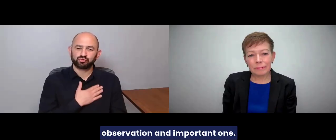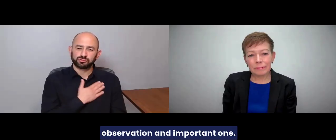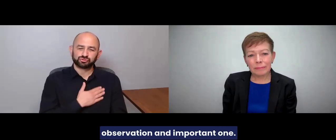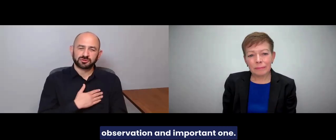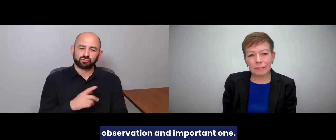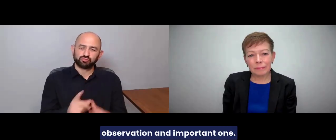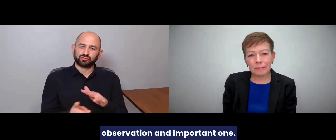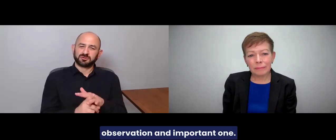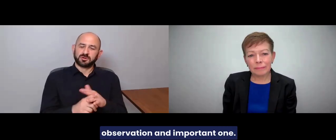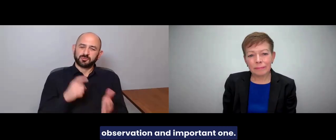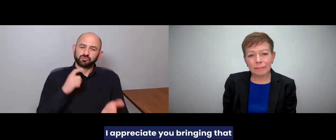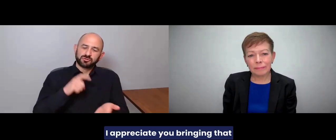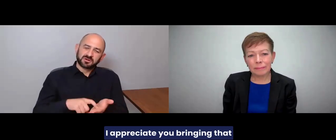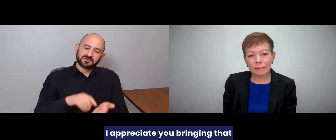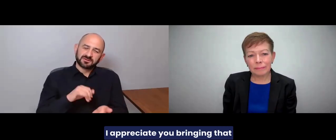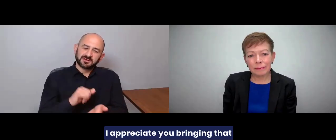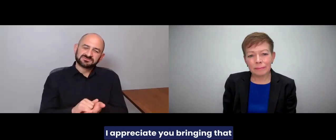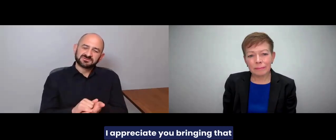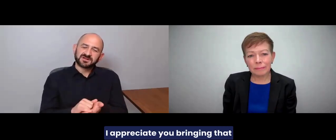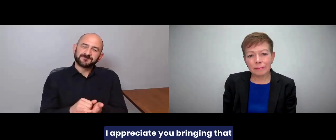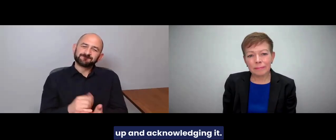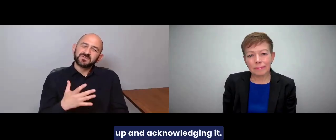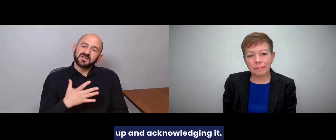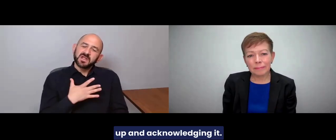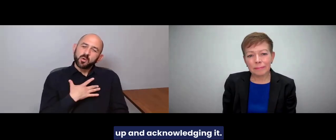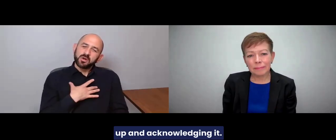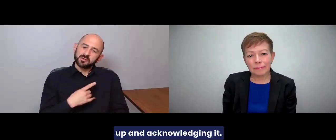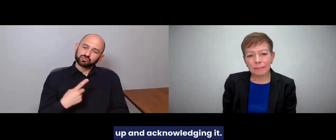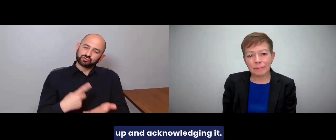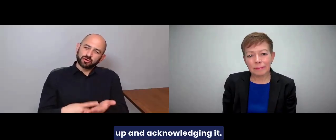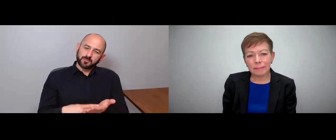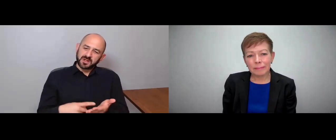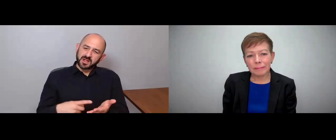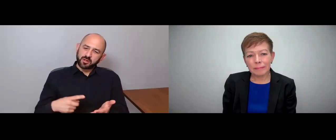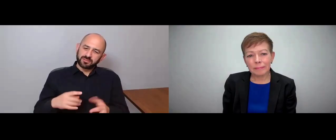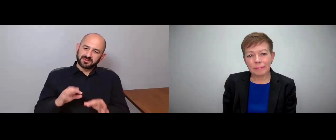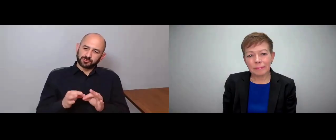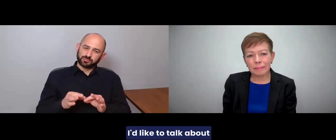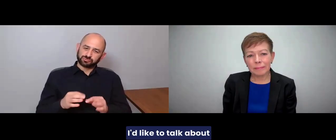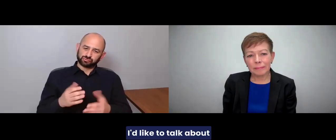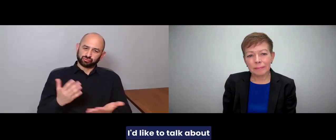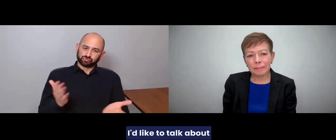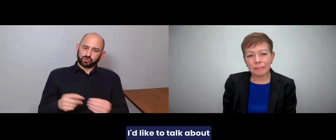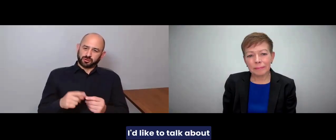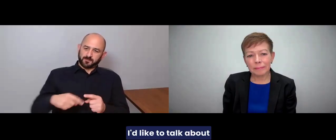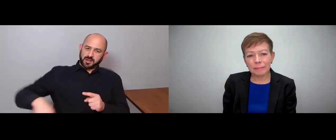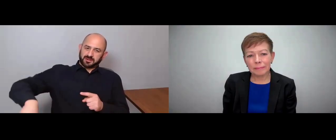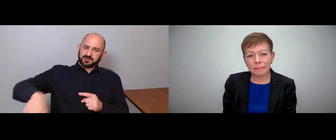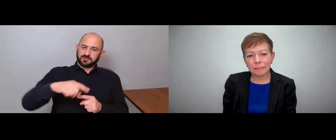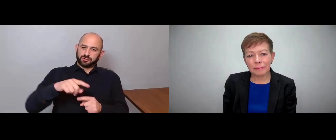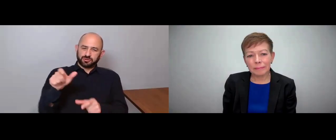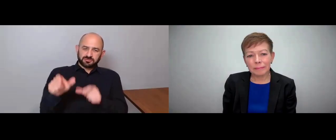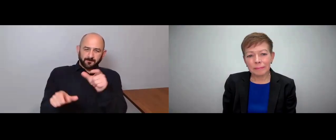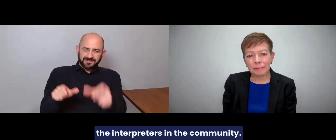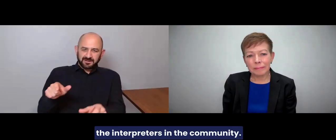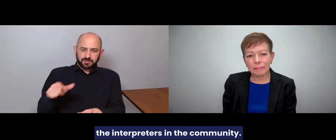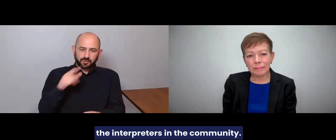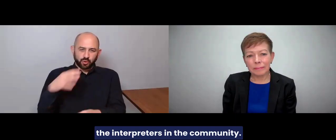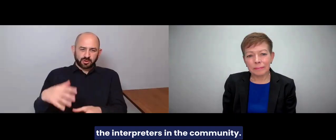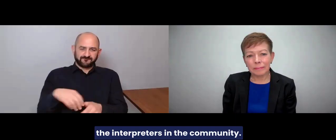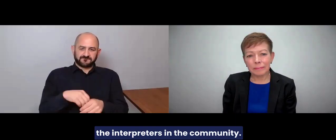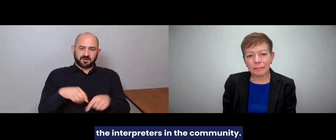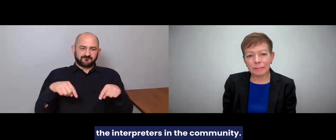observation and an important one. I appreciate you bringing that up and acknowledging it. I'd like to talk about